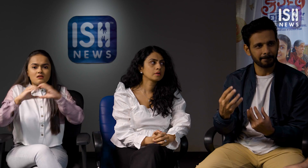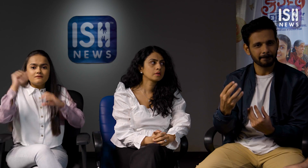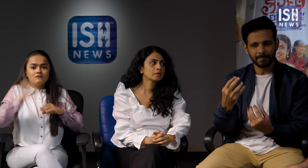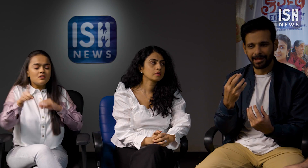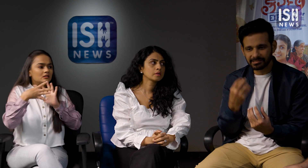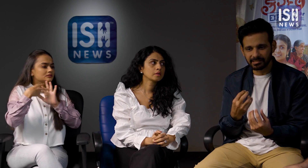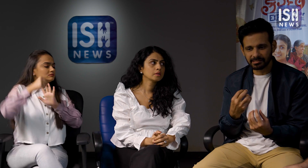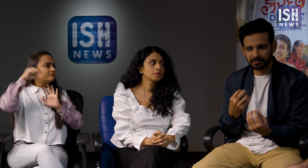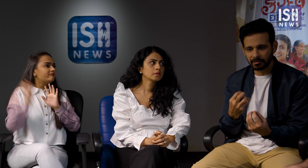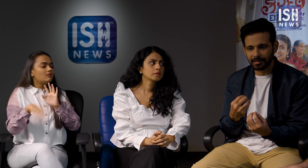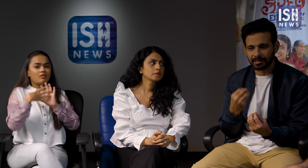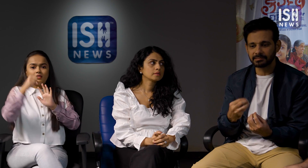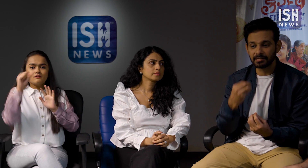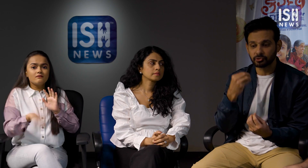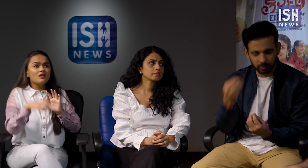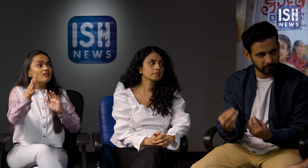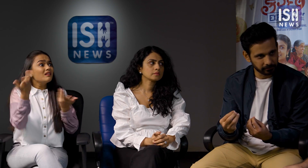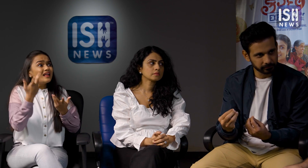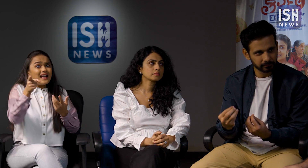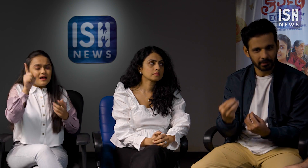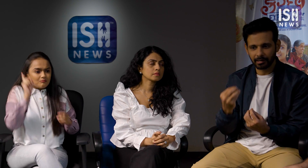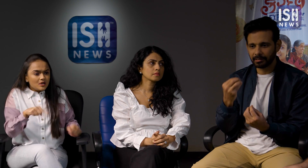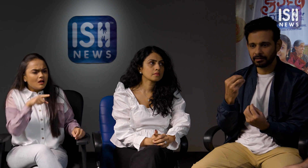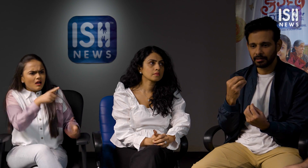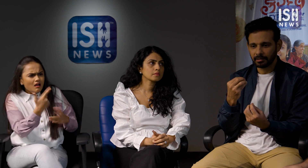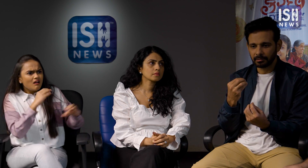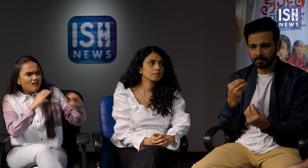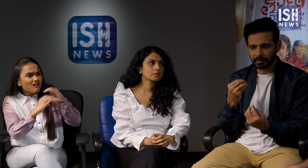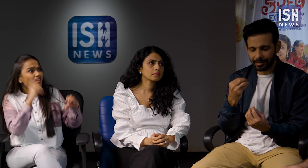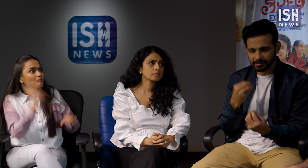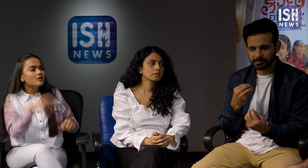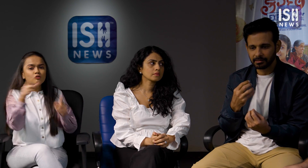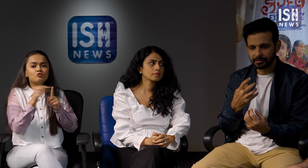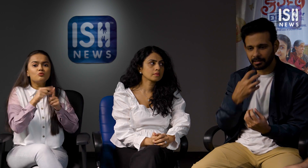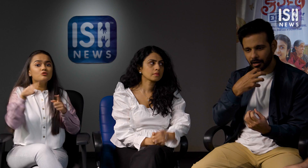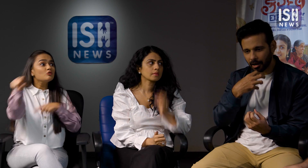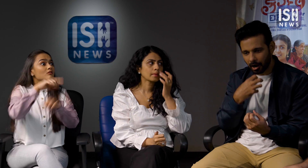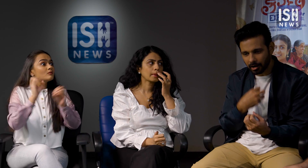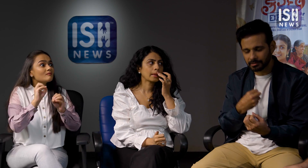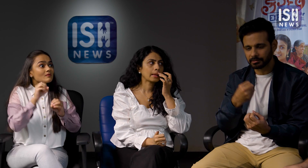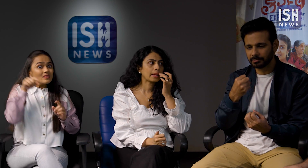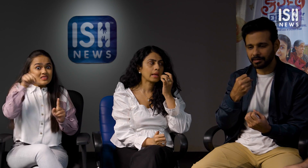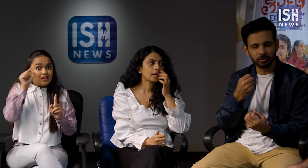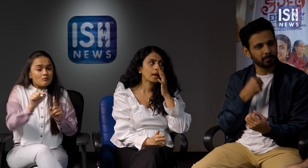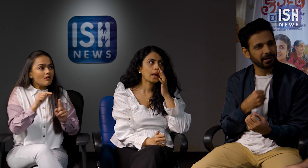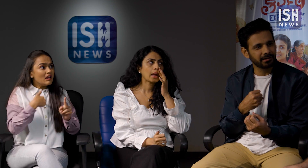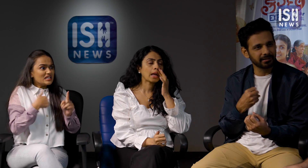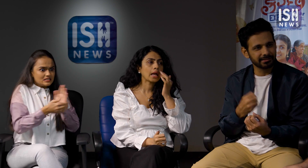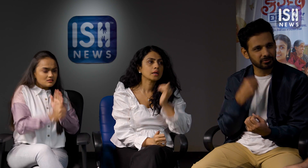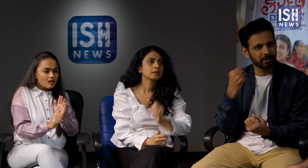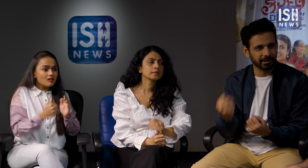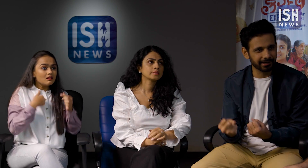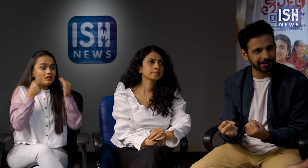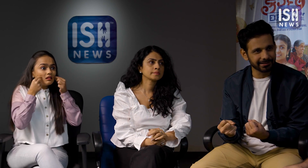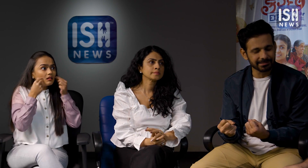them as sensitively as they should, and hence their art, their humanity